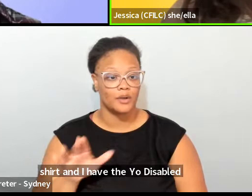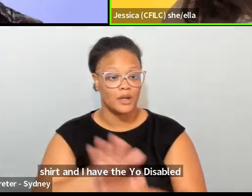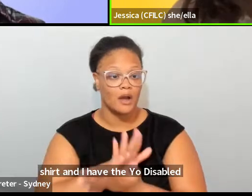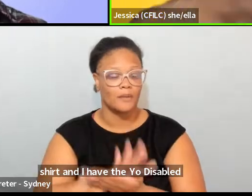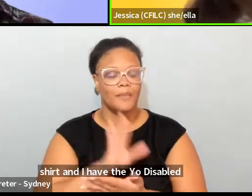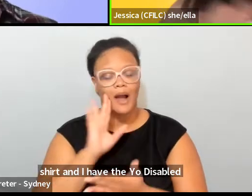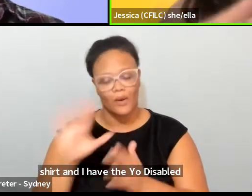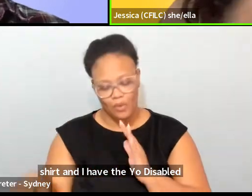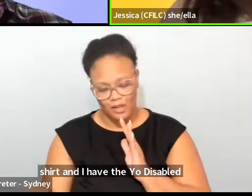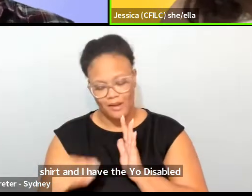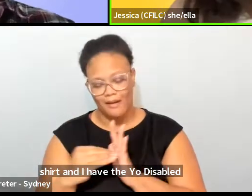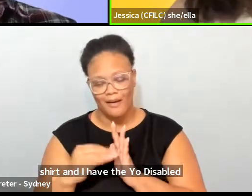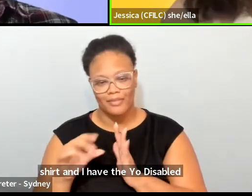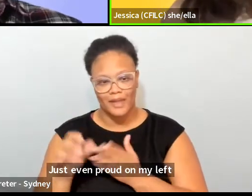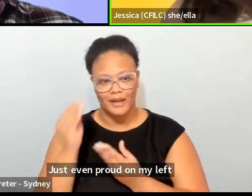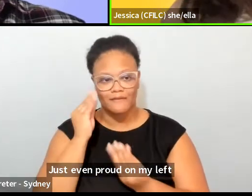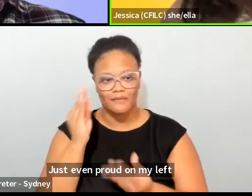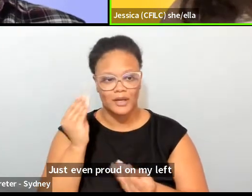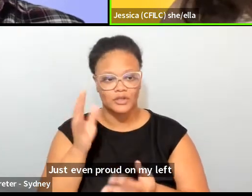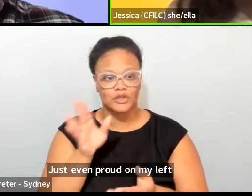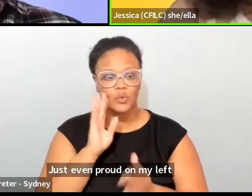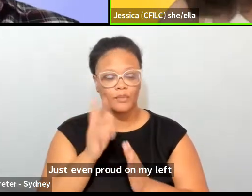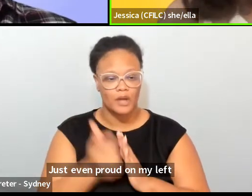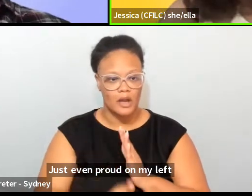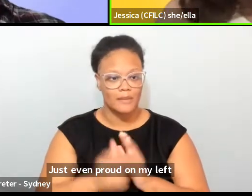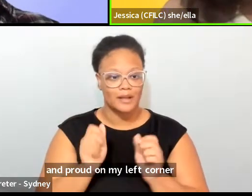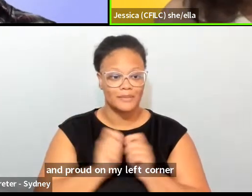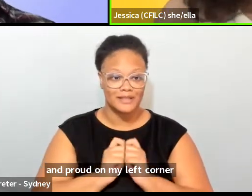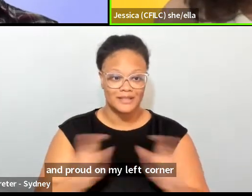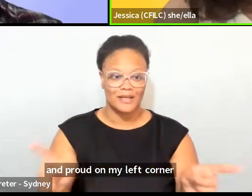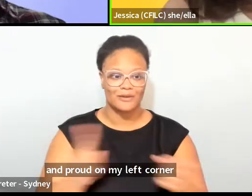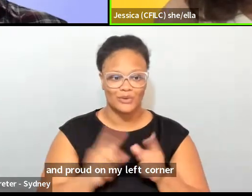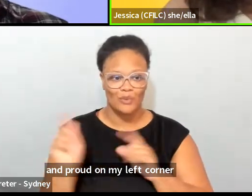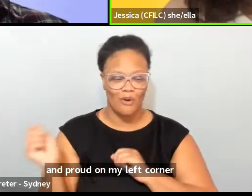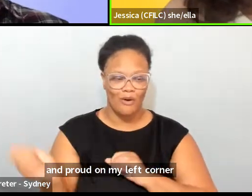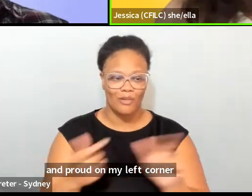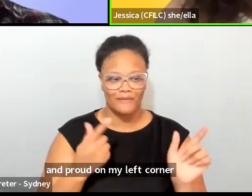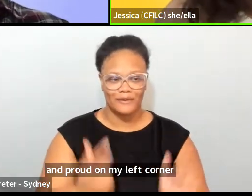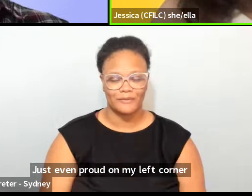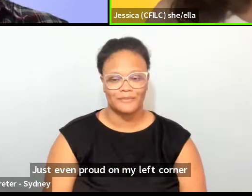there so it can automatically be sent towards all of you.